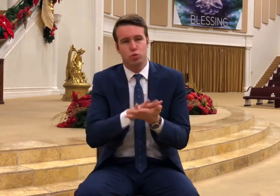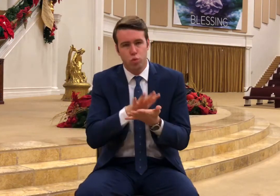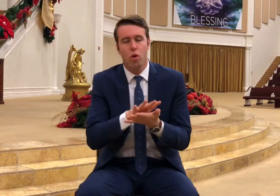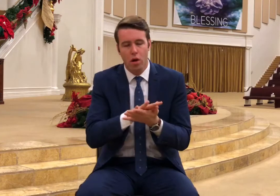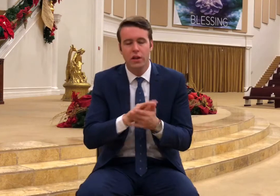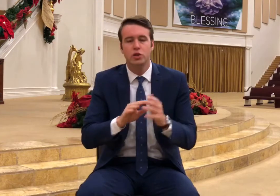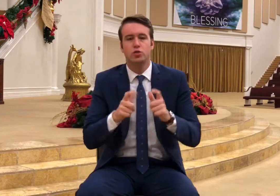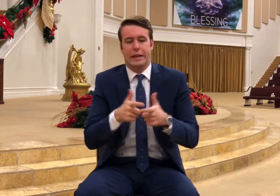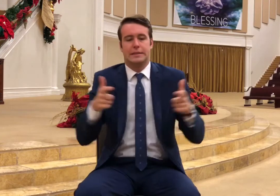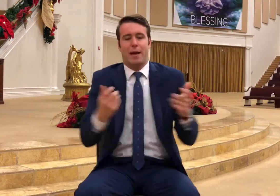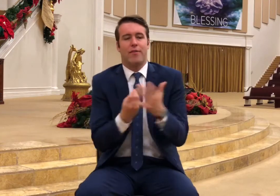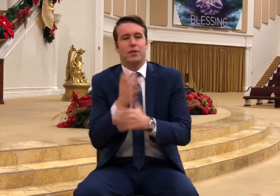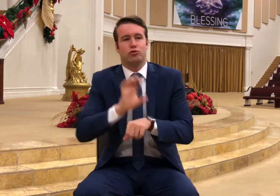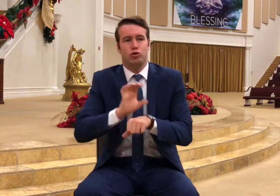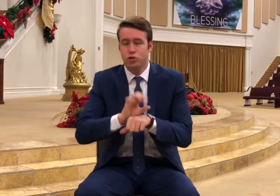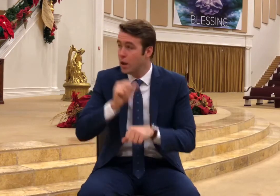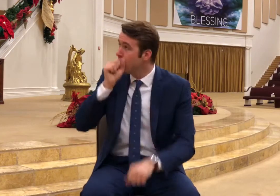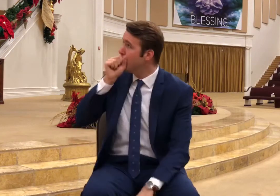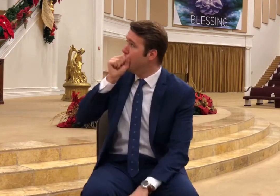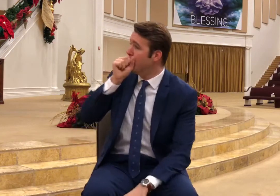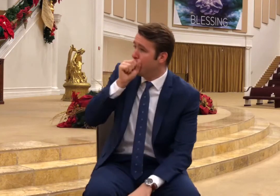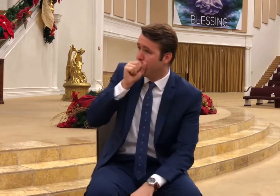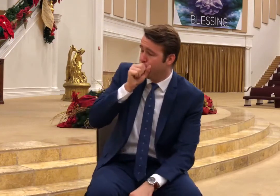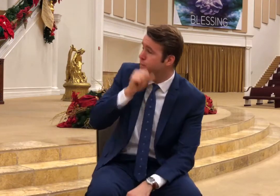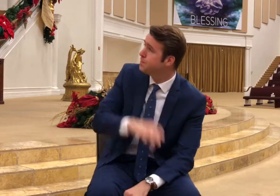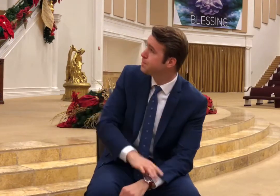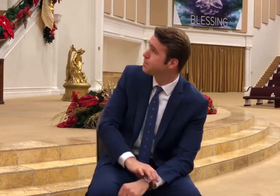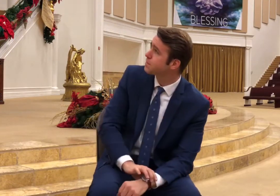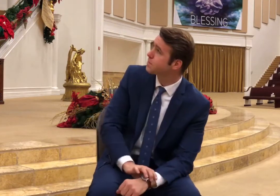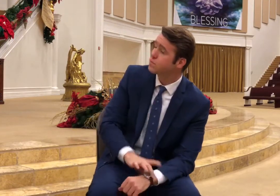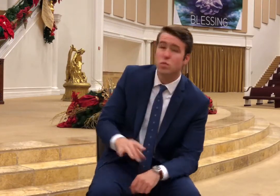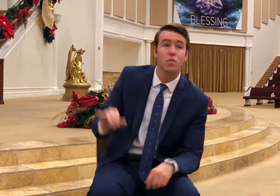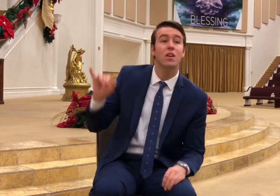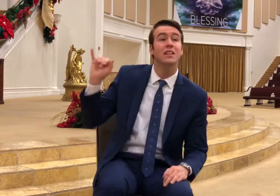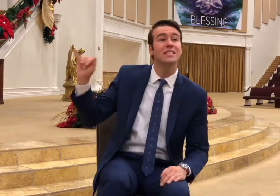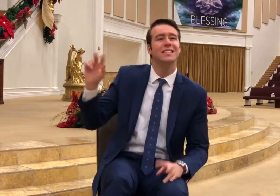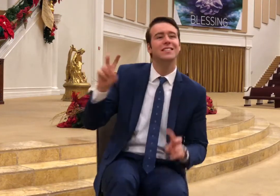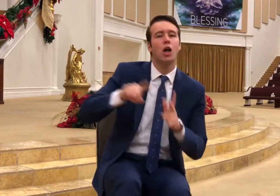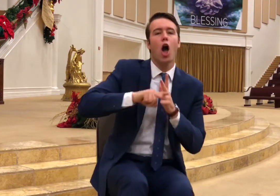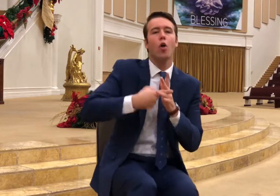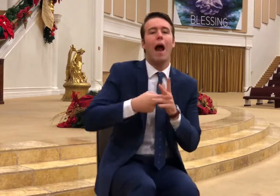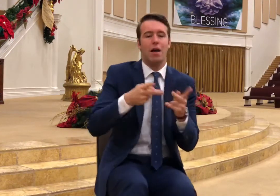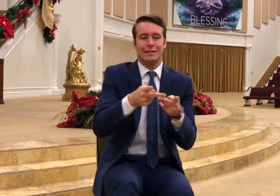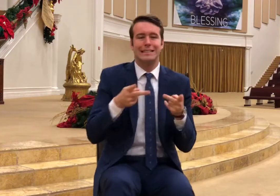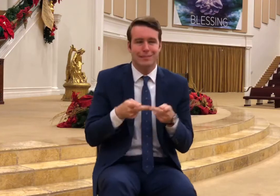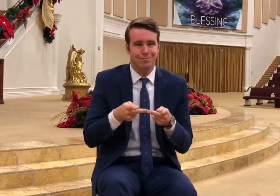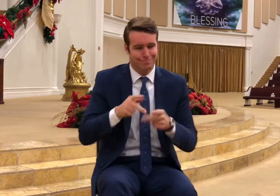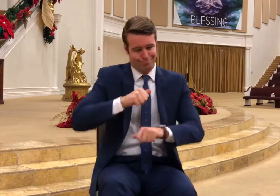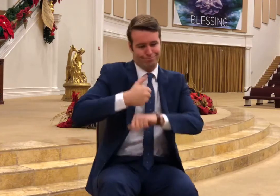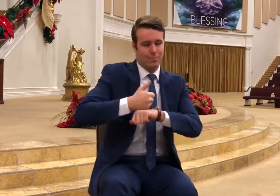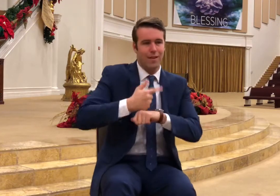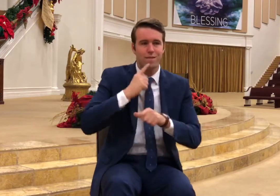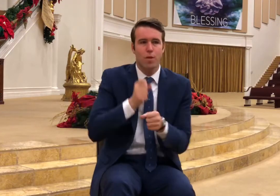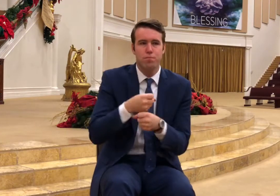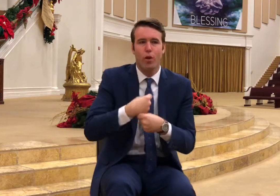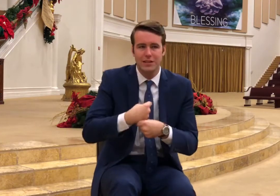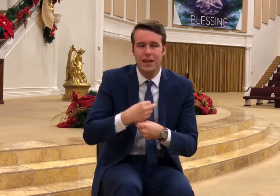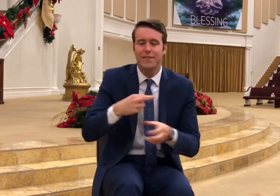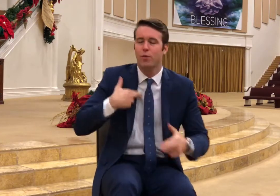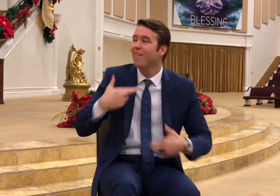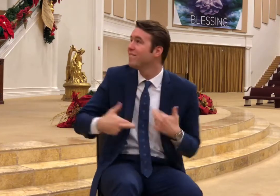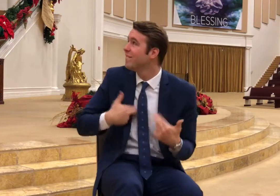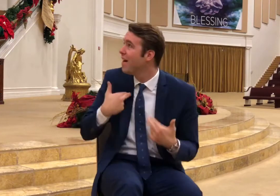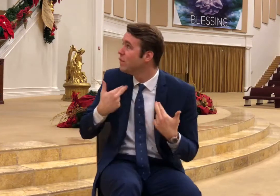and plant churches throughout the South Pacific. So this is ground zero of productivity and